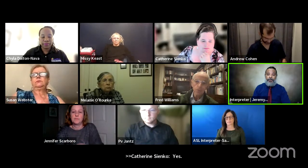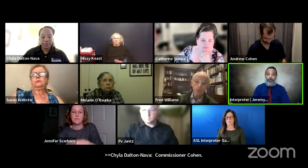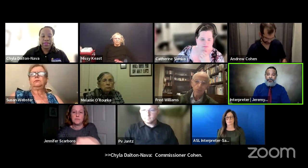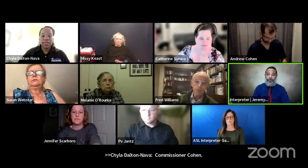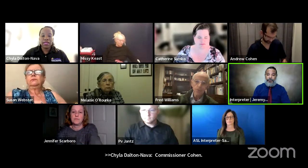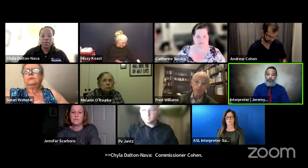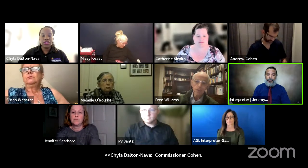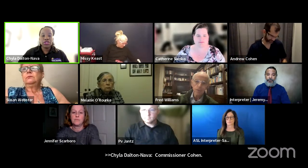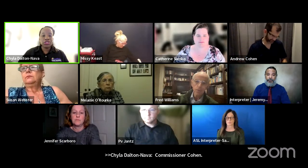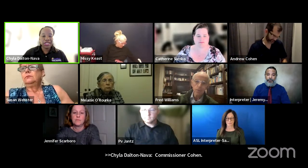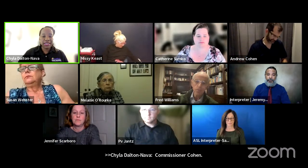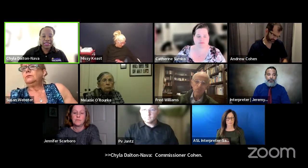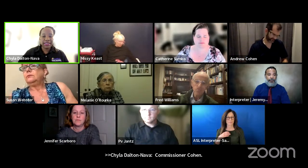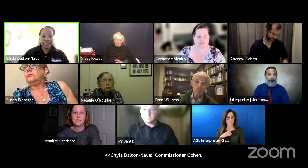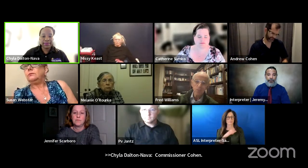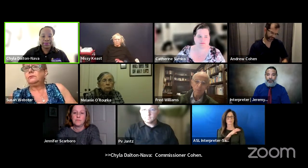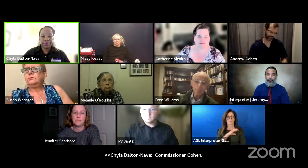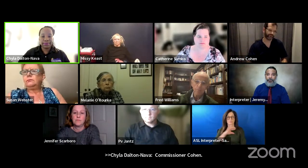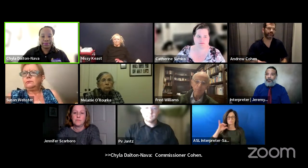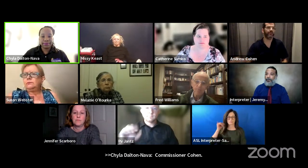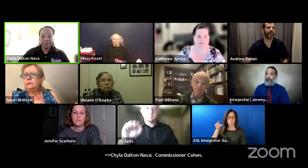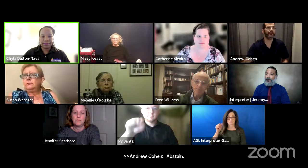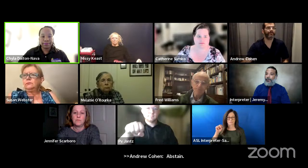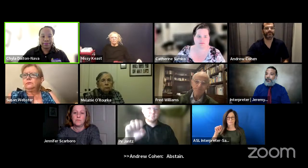Abstain? Commissioner Jantz,